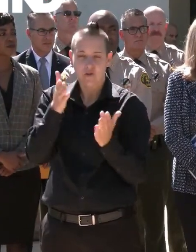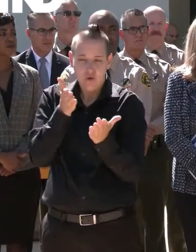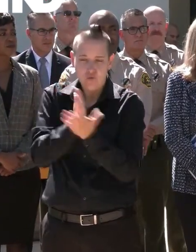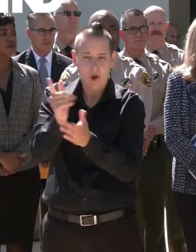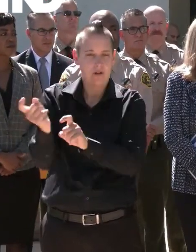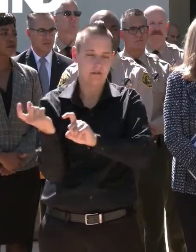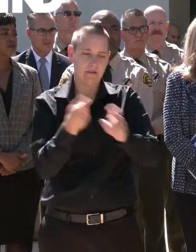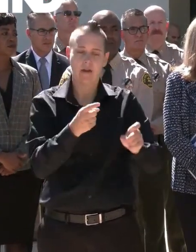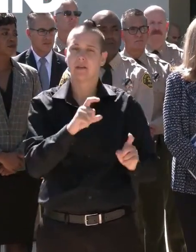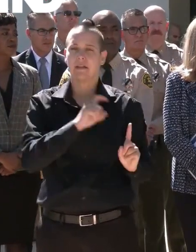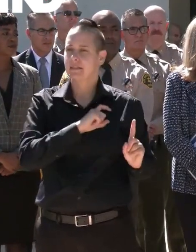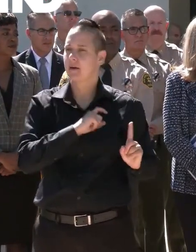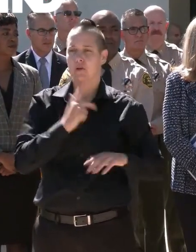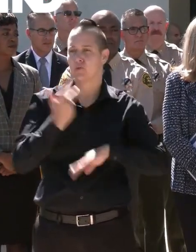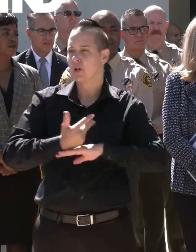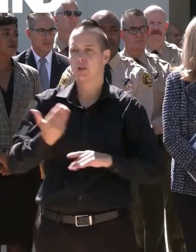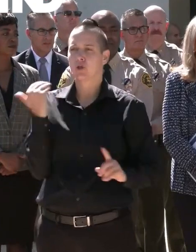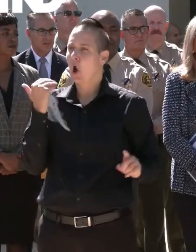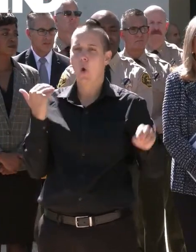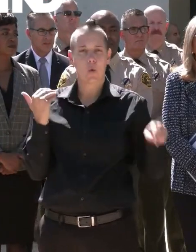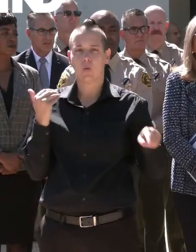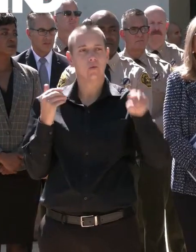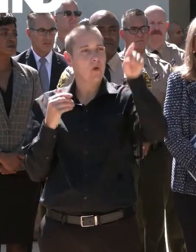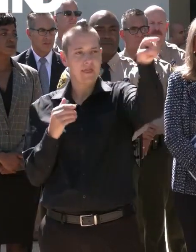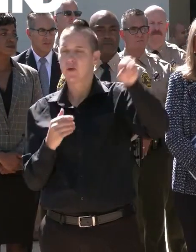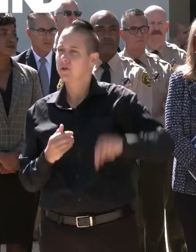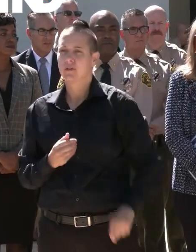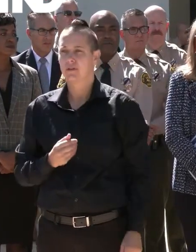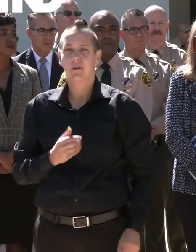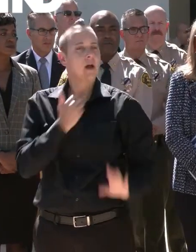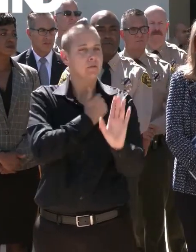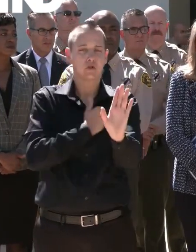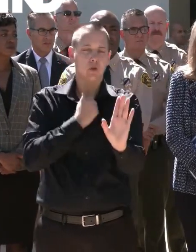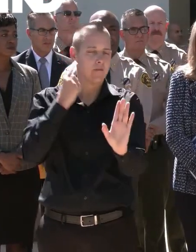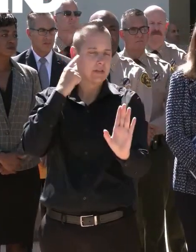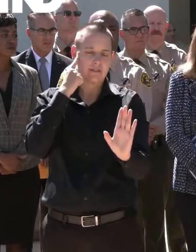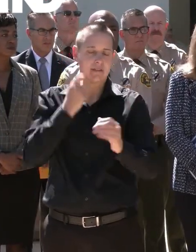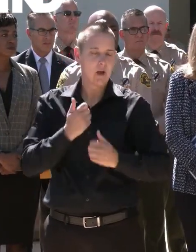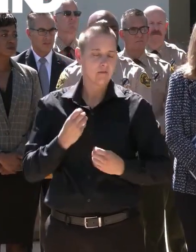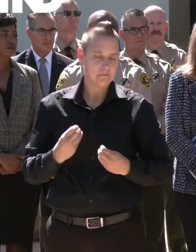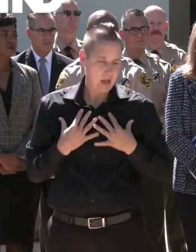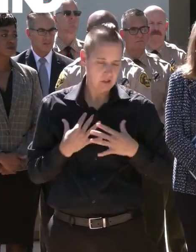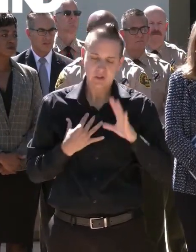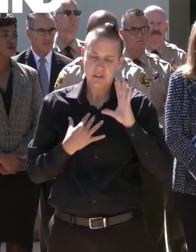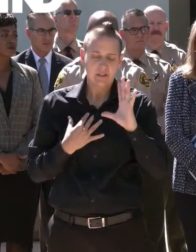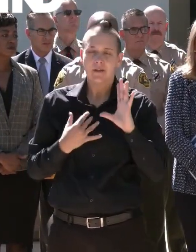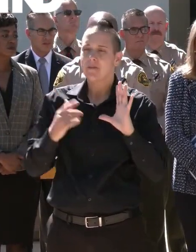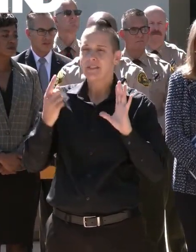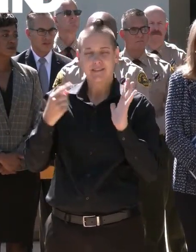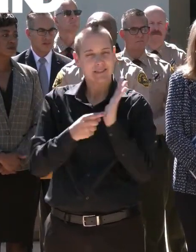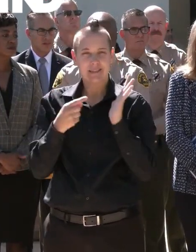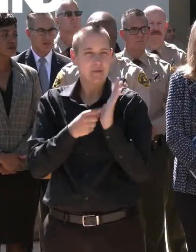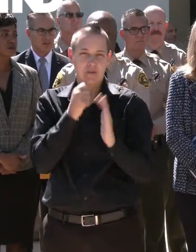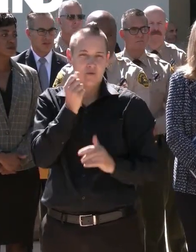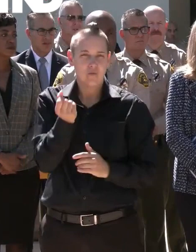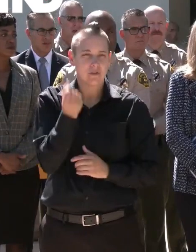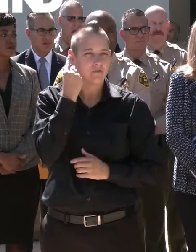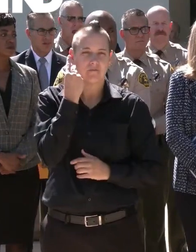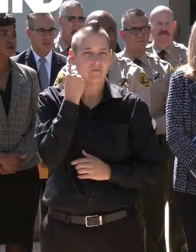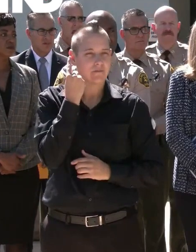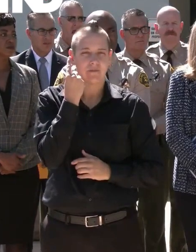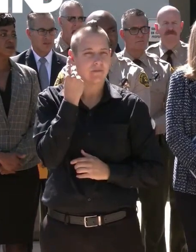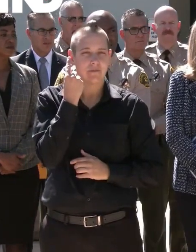to our deputy 3 days ago out here across the street. Sorry if I sound passionate, but I just sometimes don't